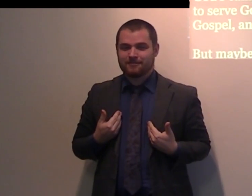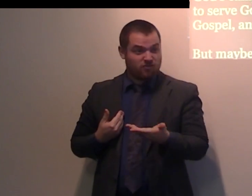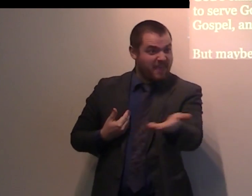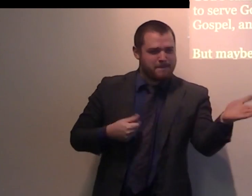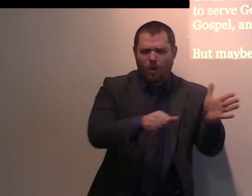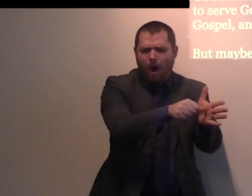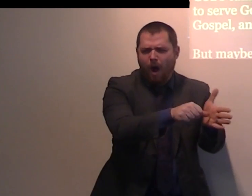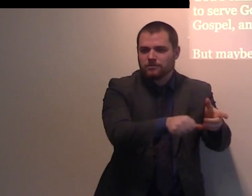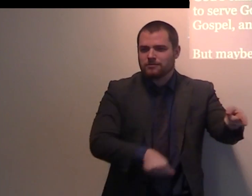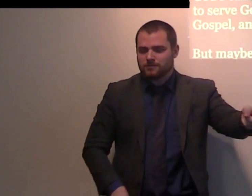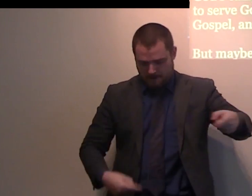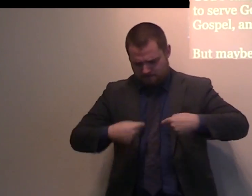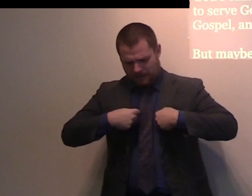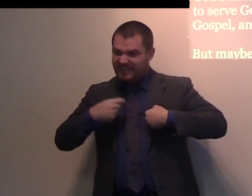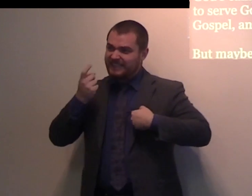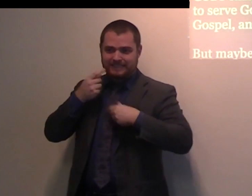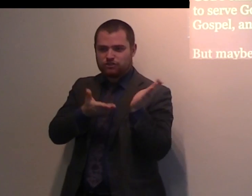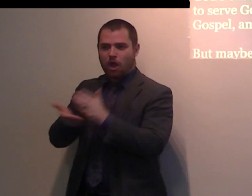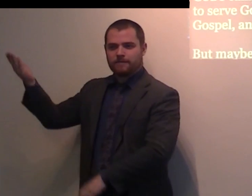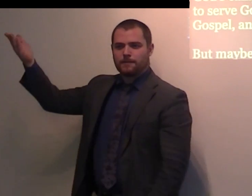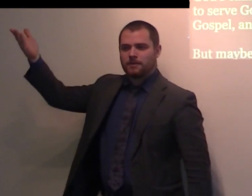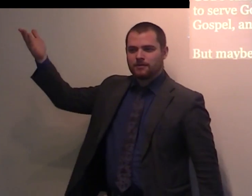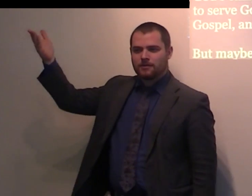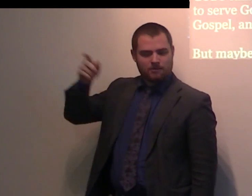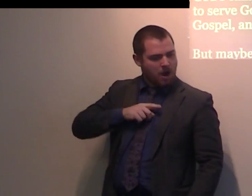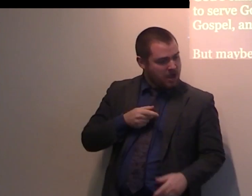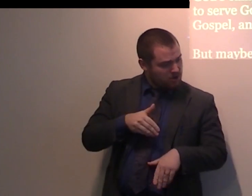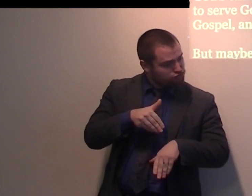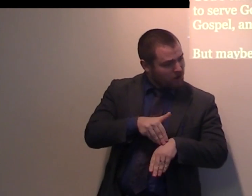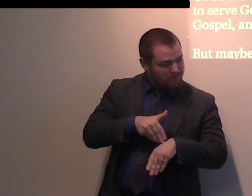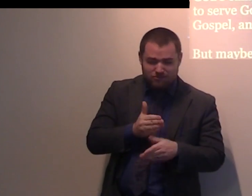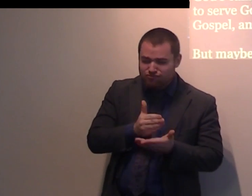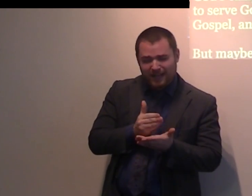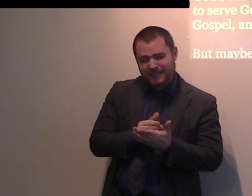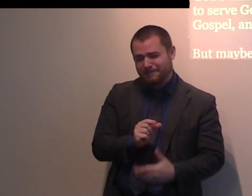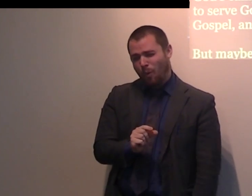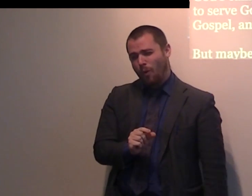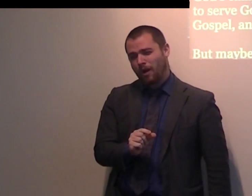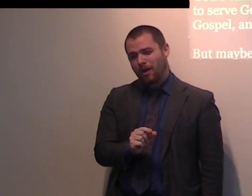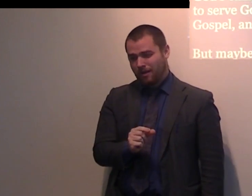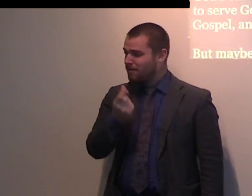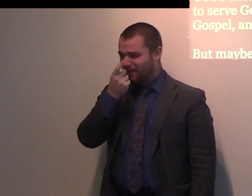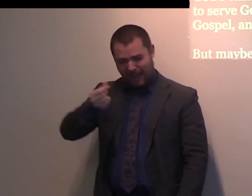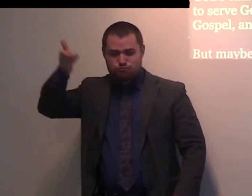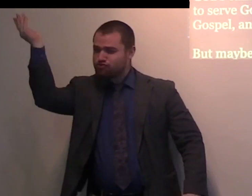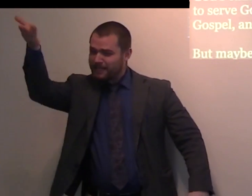It is easy for me to serve God. I am free to preach the gospel